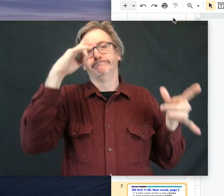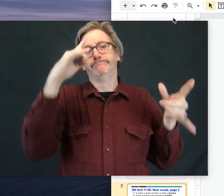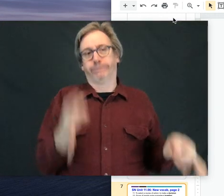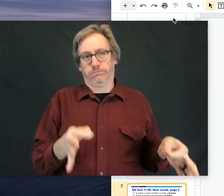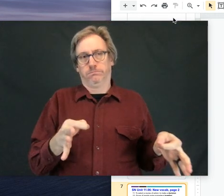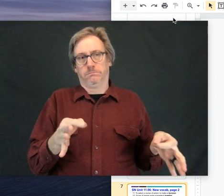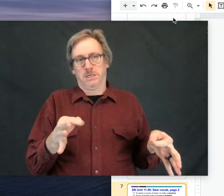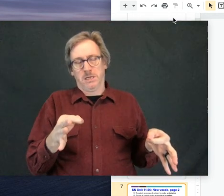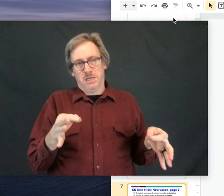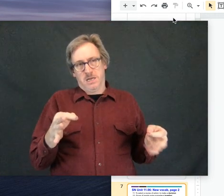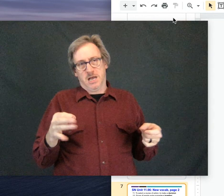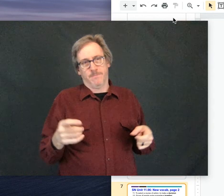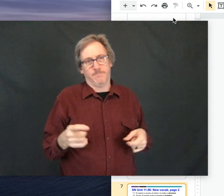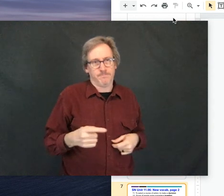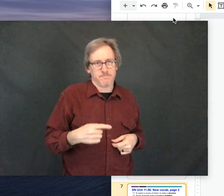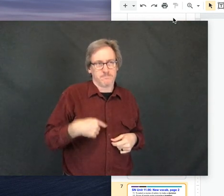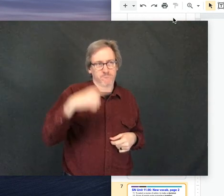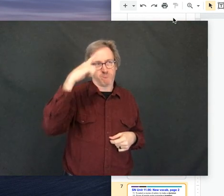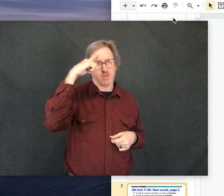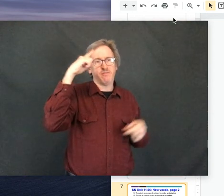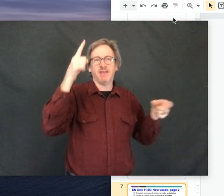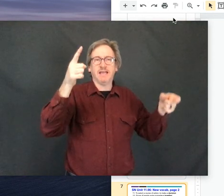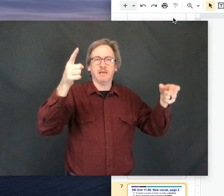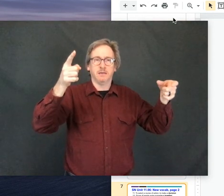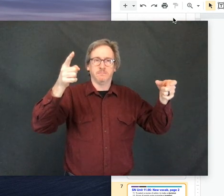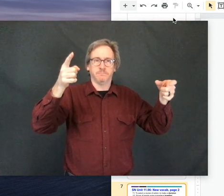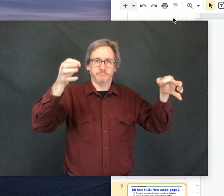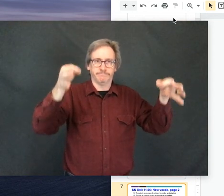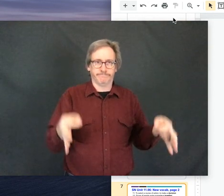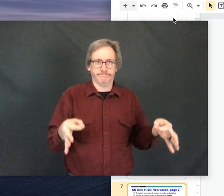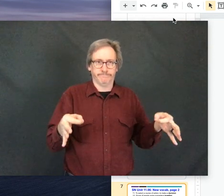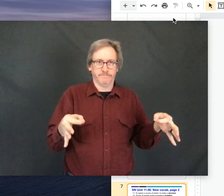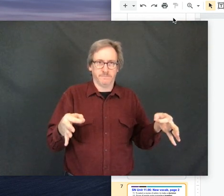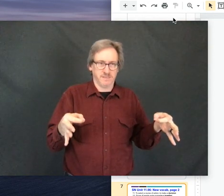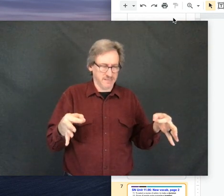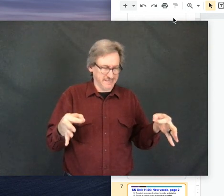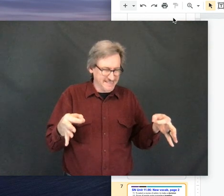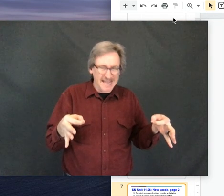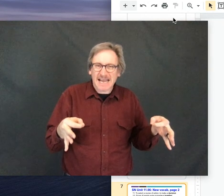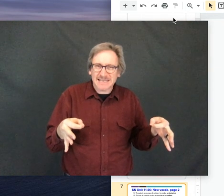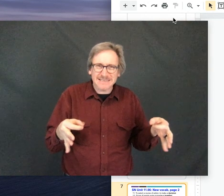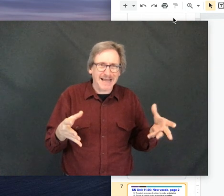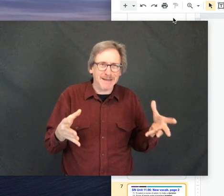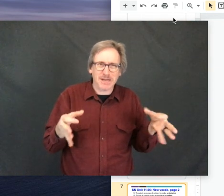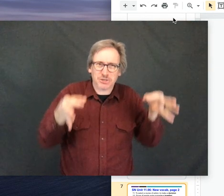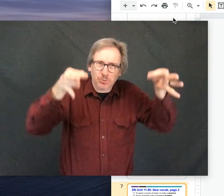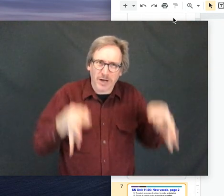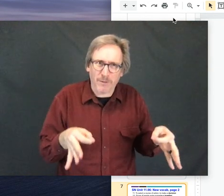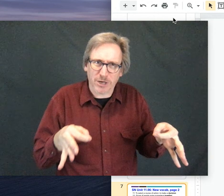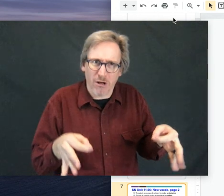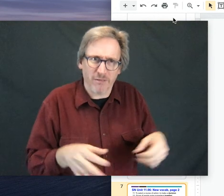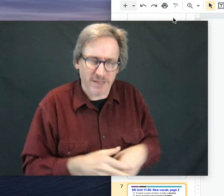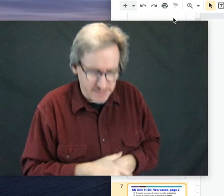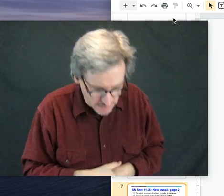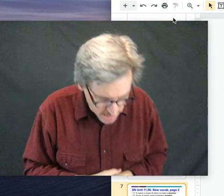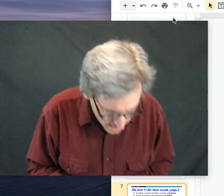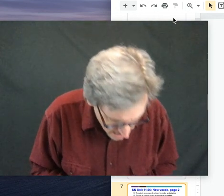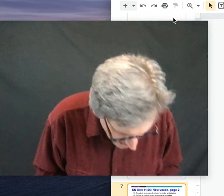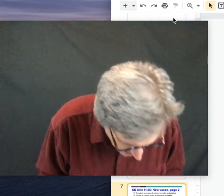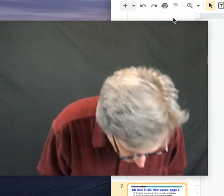Think, set. I'm not sure what I would call